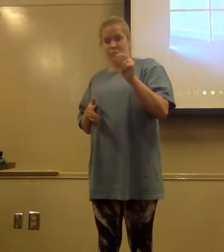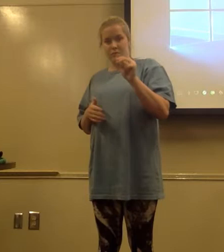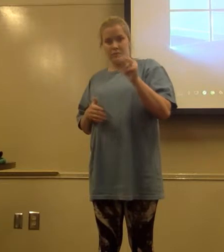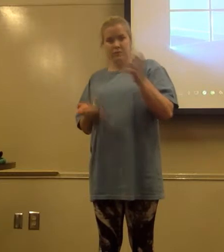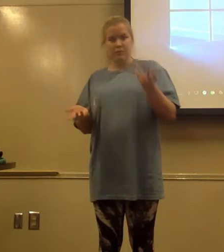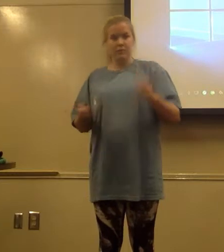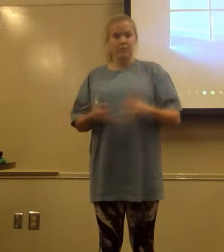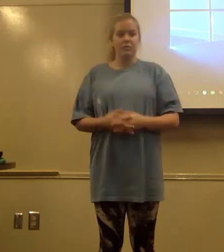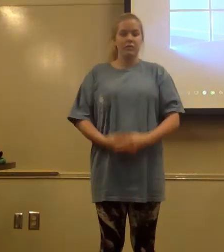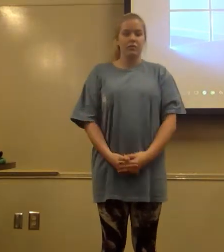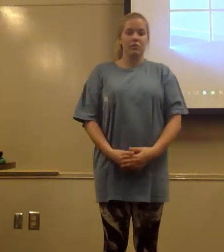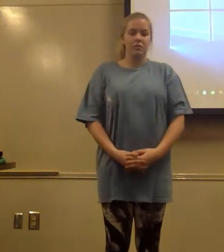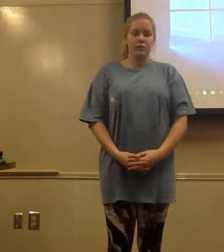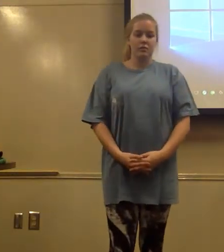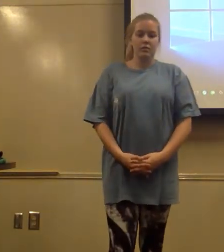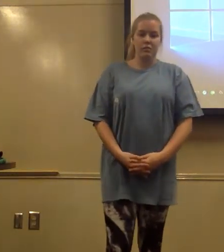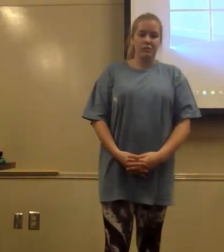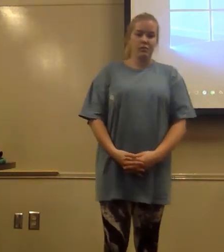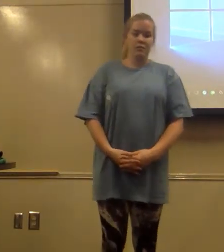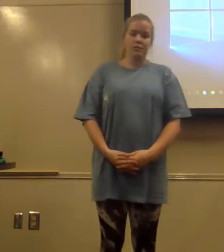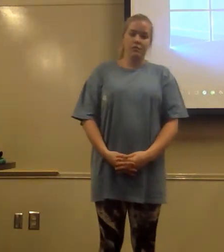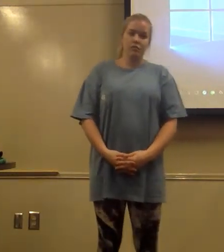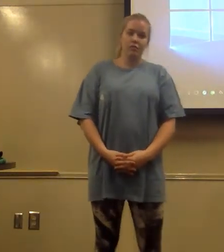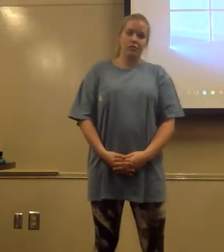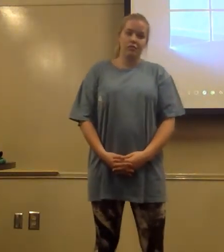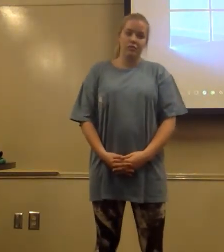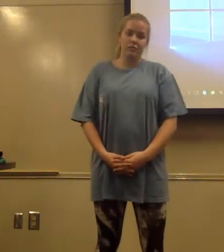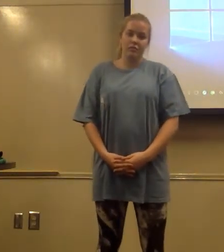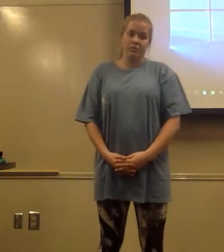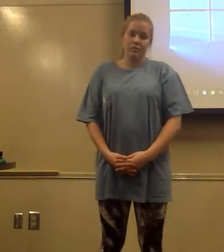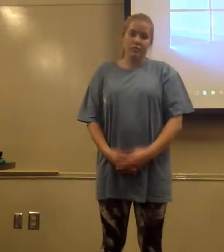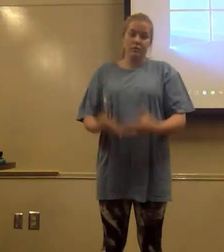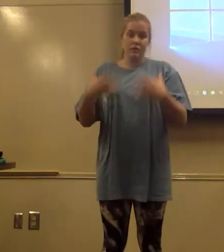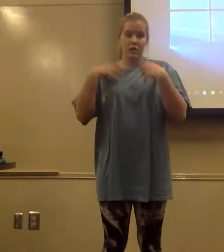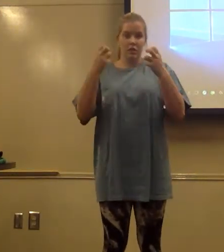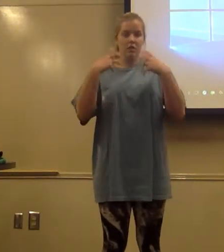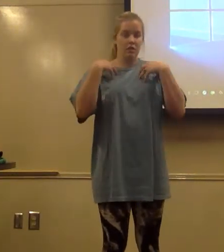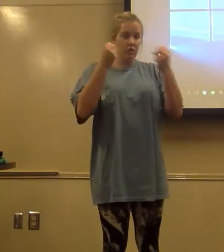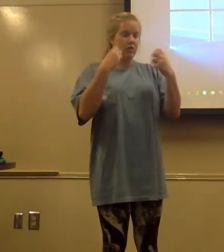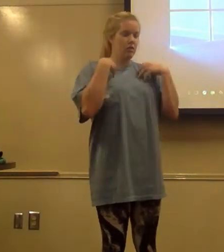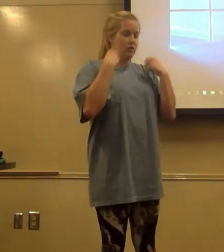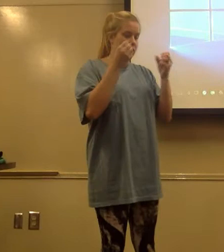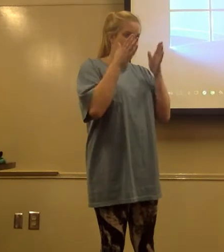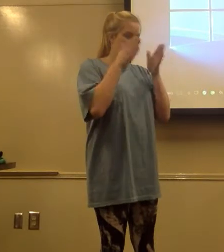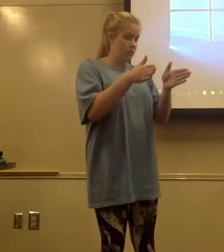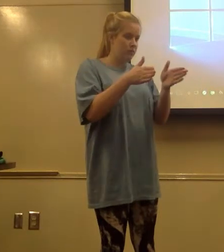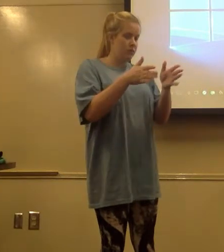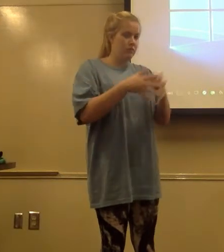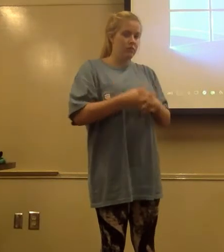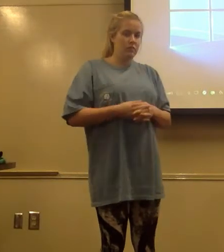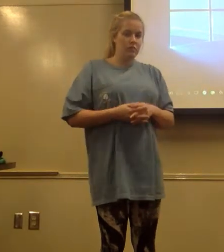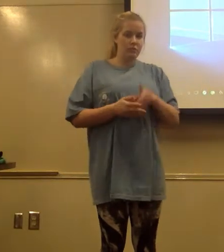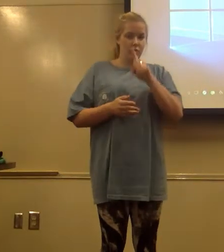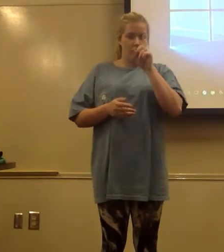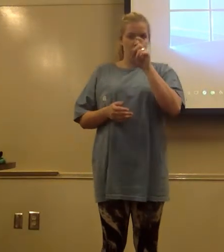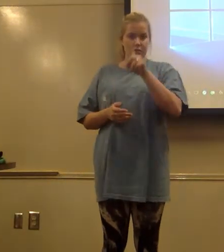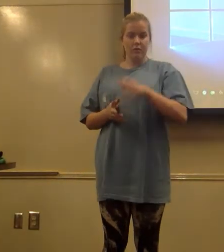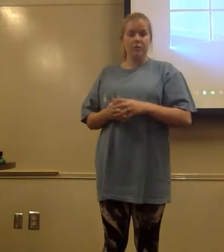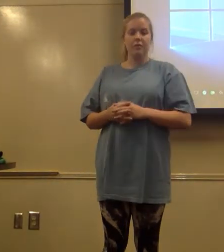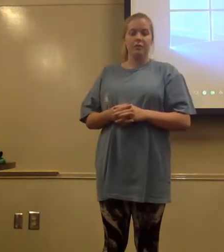animal thing because you want to keep that credibility and just make it health? Do Do you understand the question I'm asking? No. It must be difficult because it's